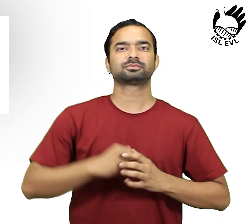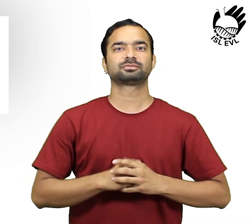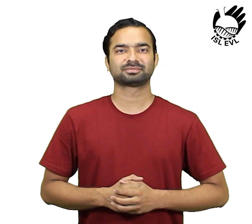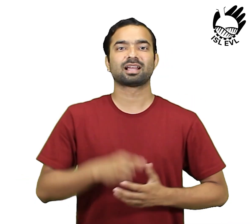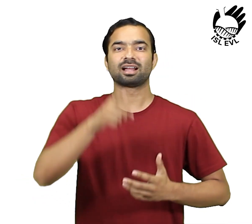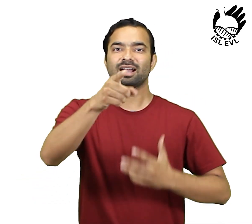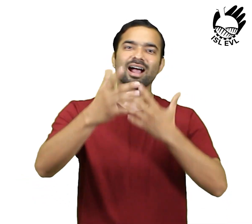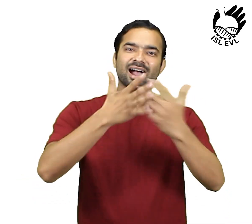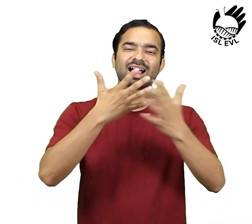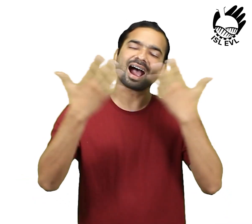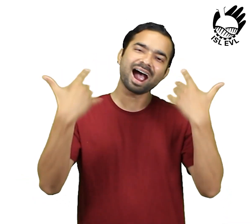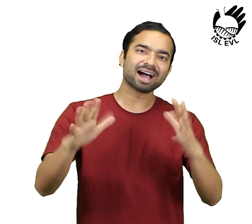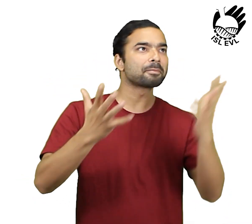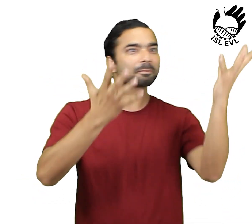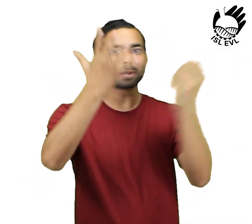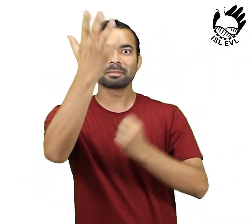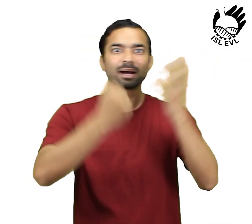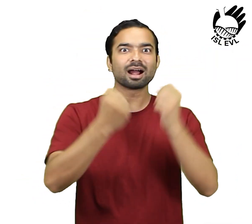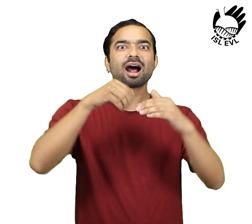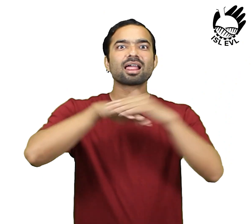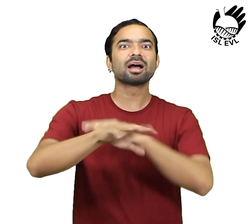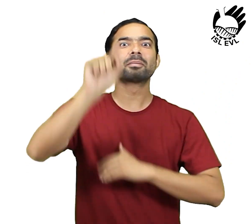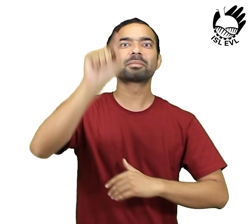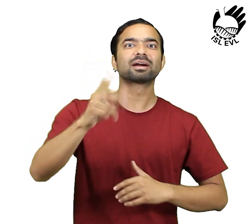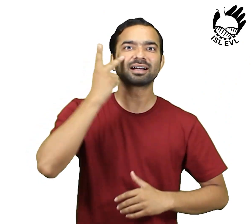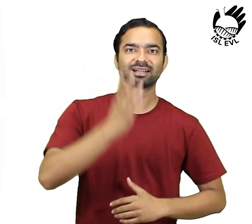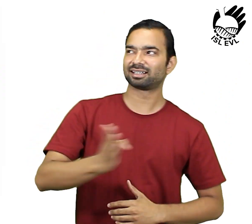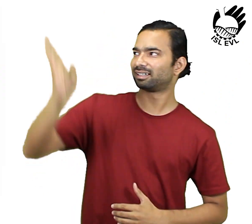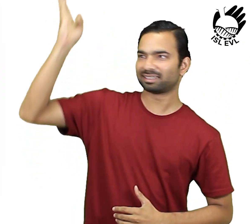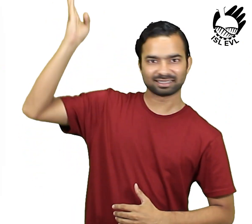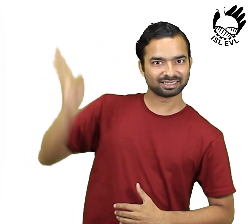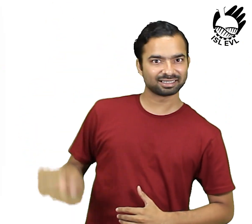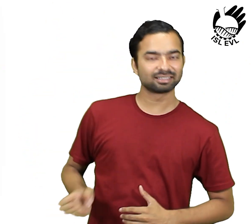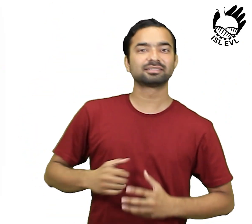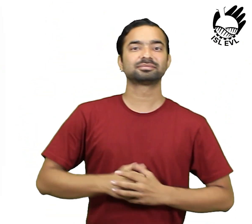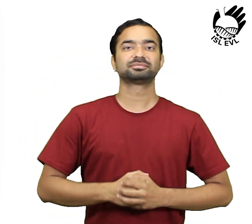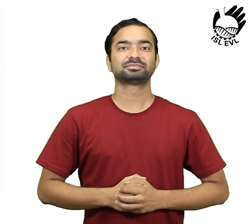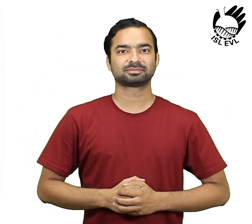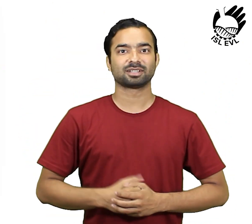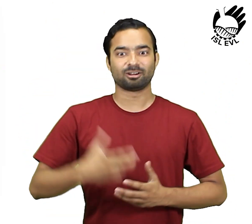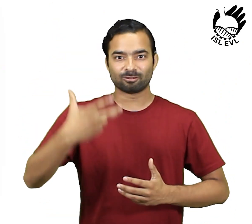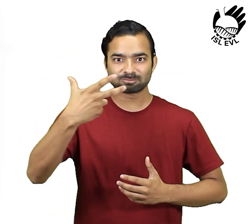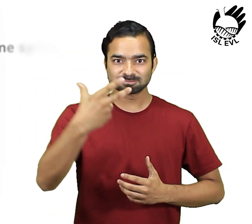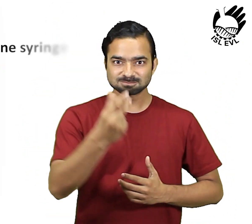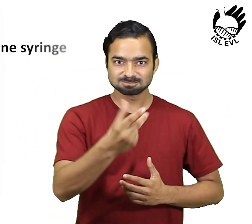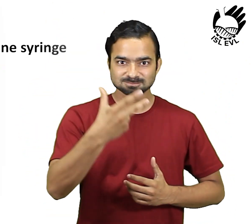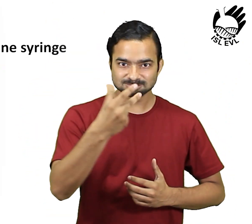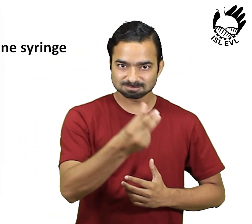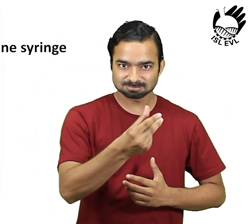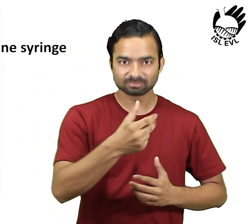solution can be defined as a solution in which a maximum amount of solute is dissolved at a specific